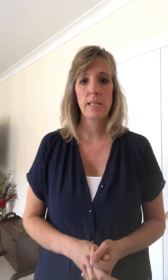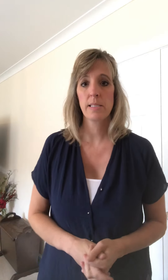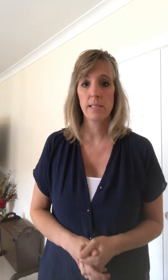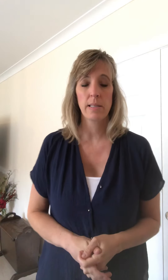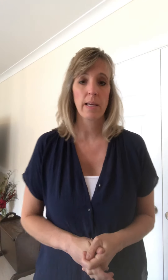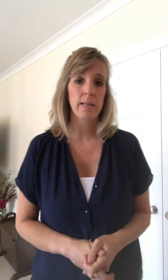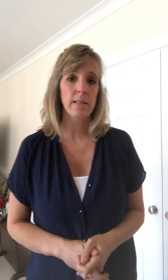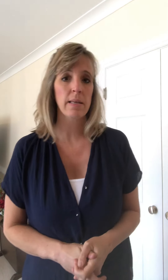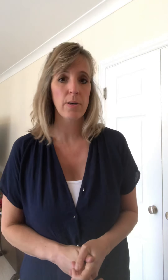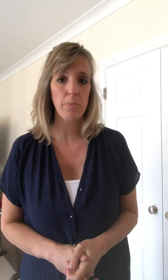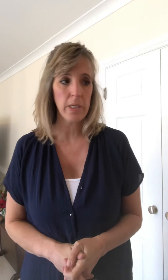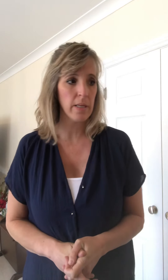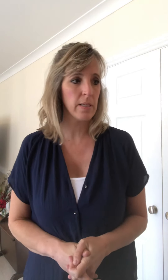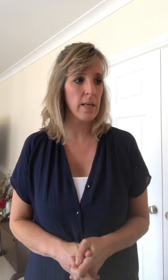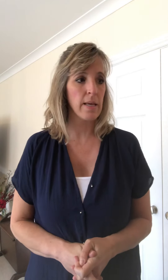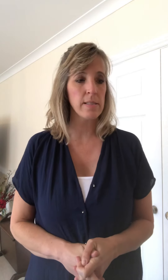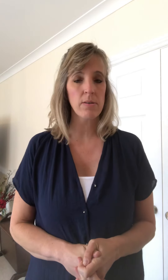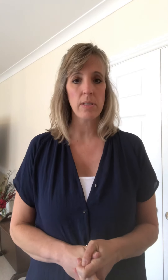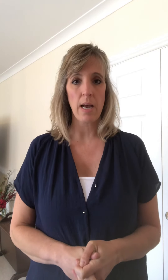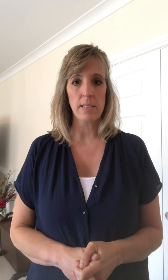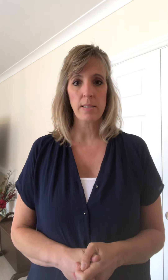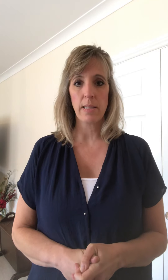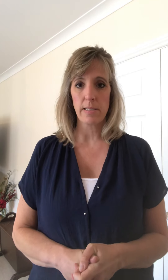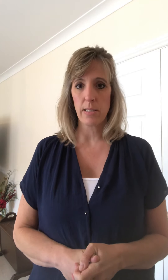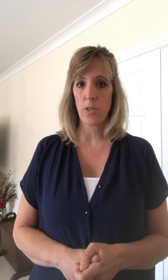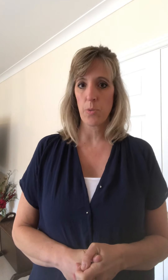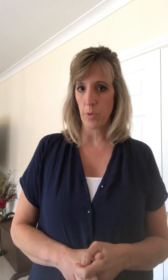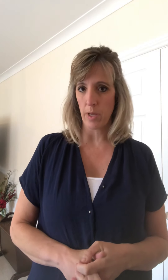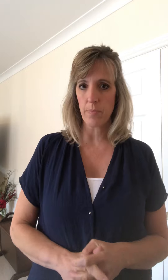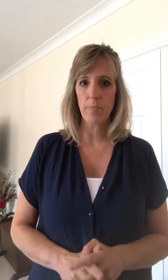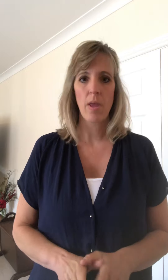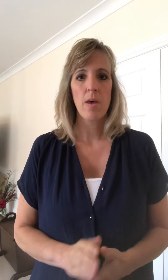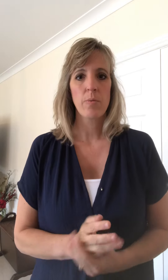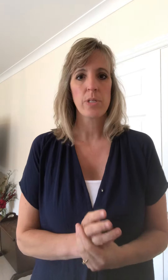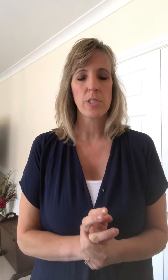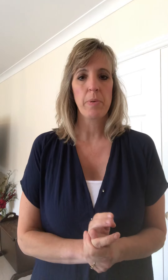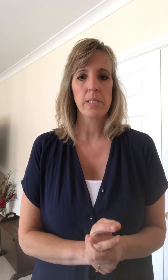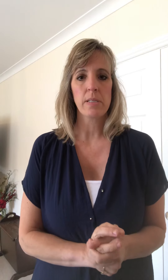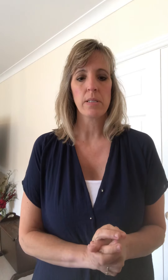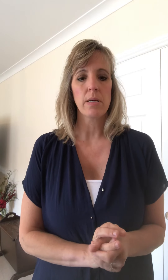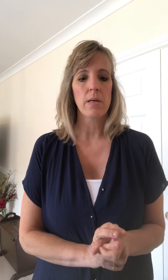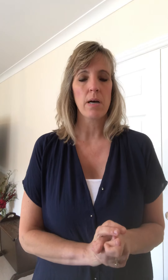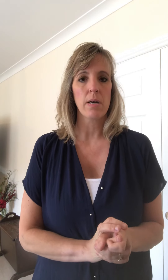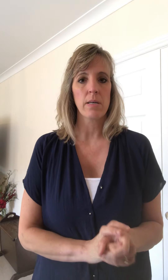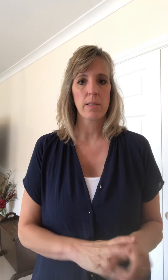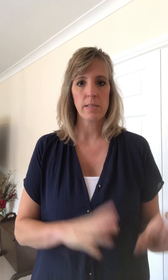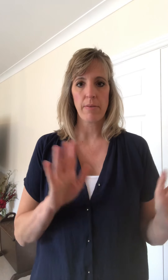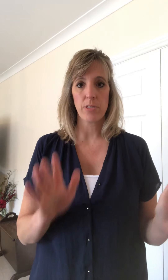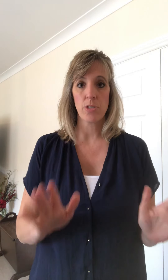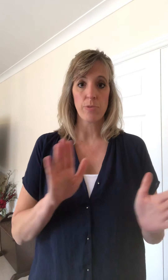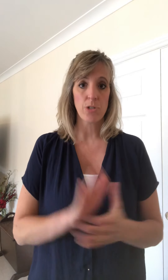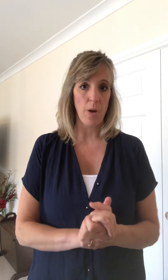This is the Lakenheath Intermediate ASL class, lesson 3, which is basically things having to do with